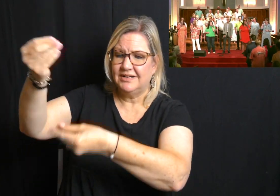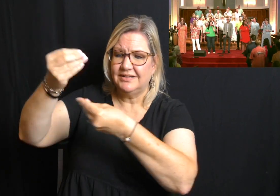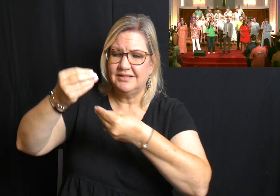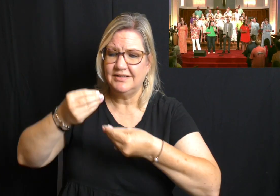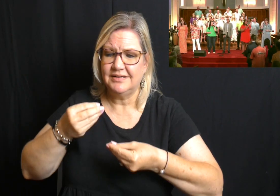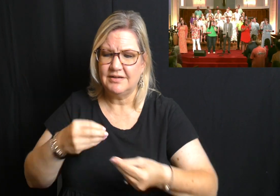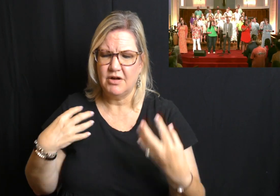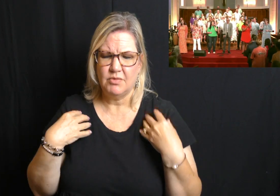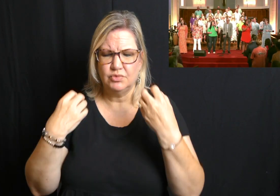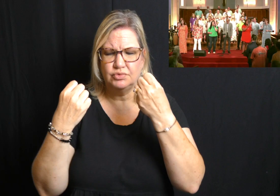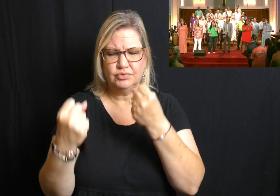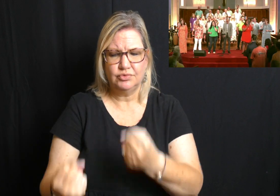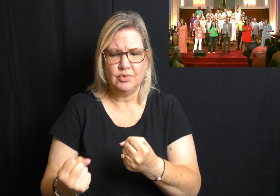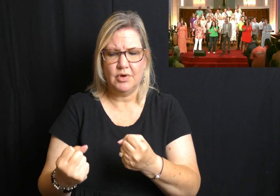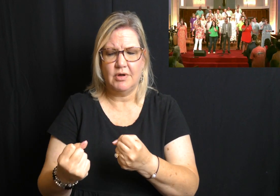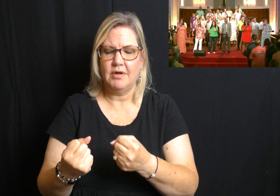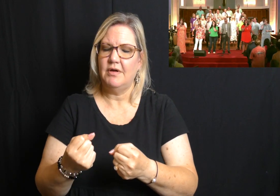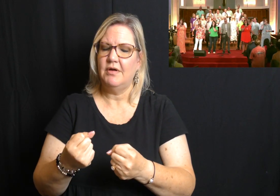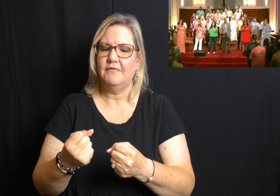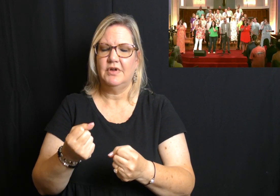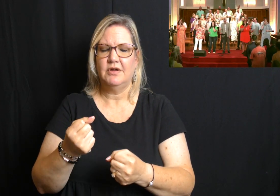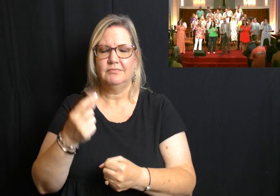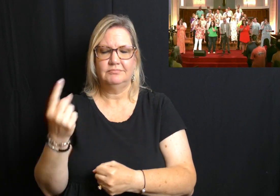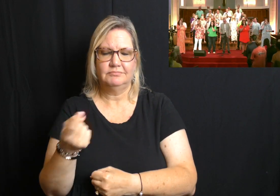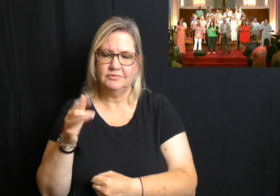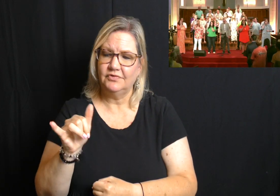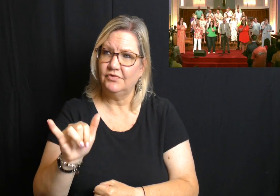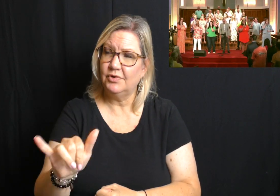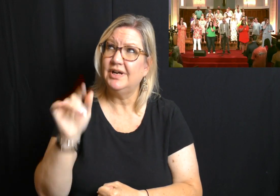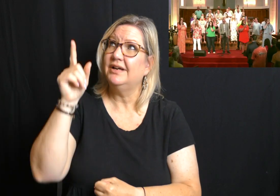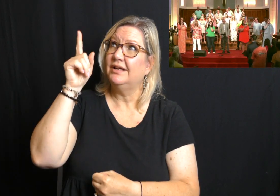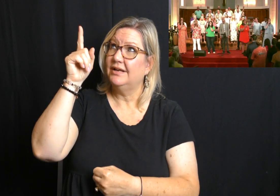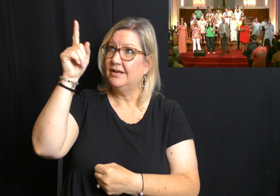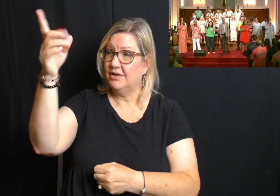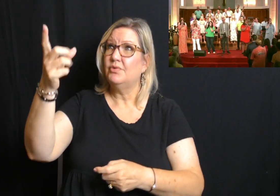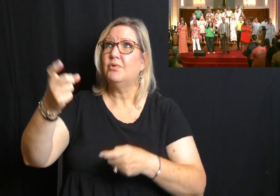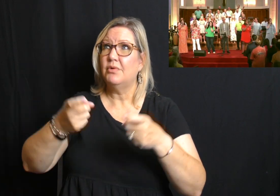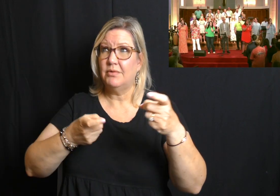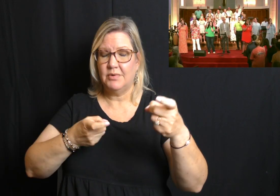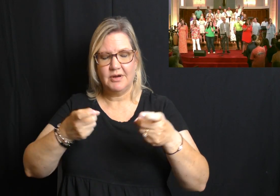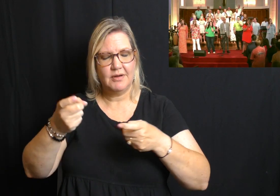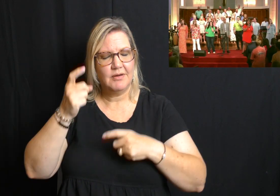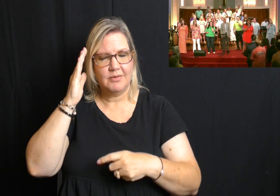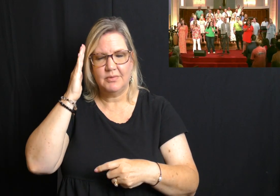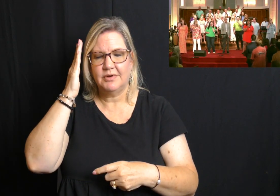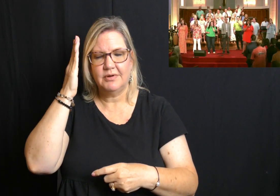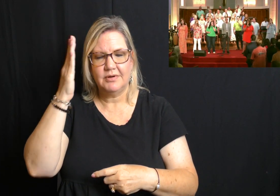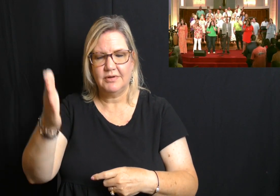Forever he will reign.